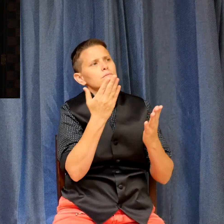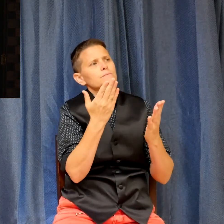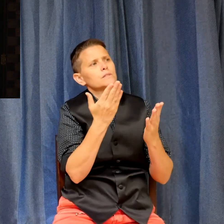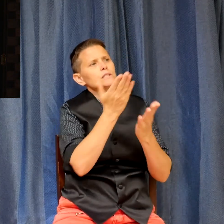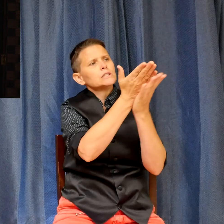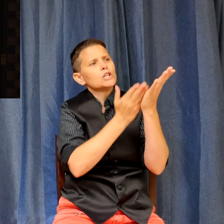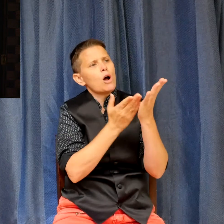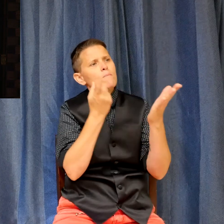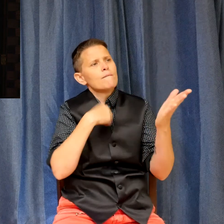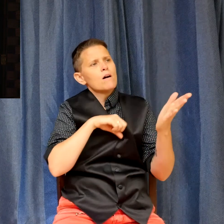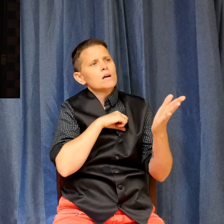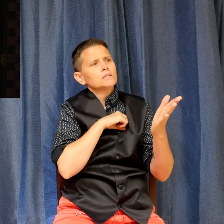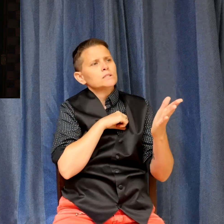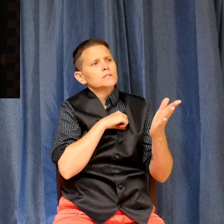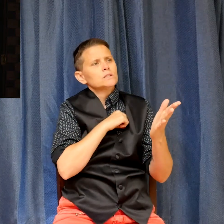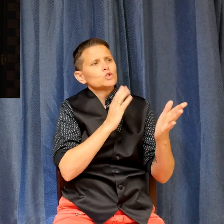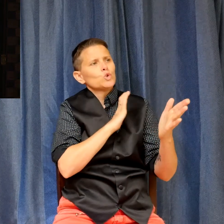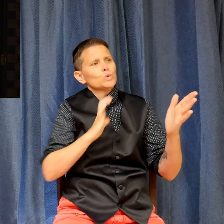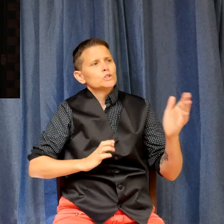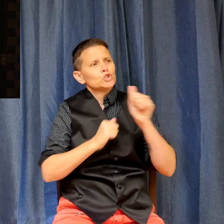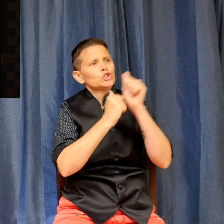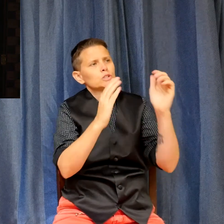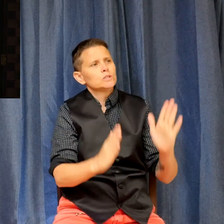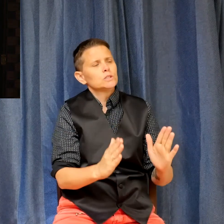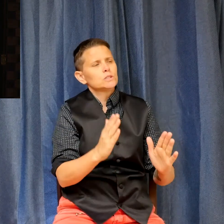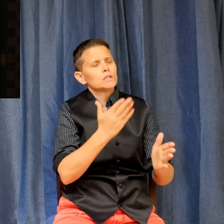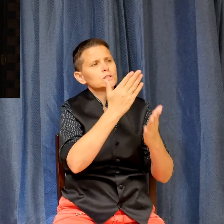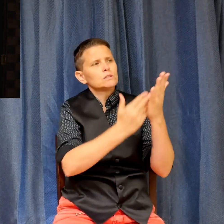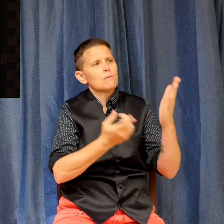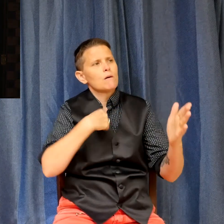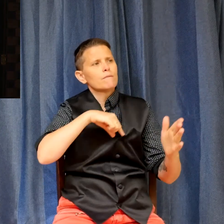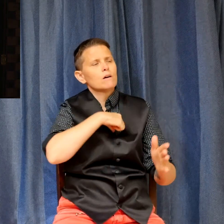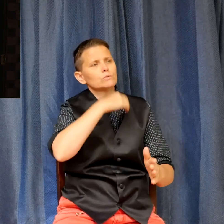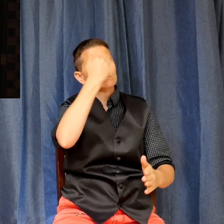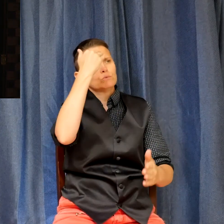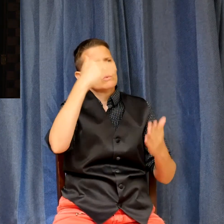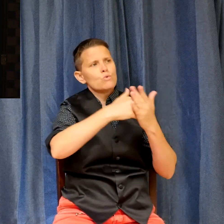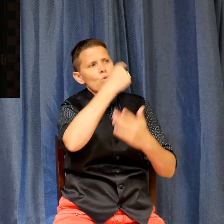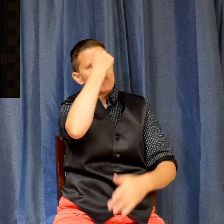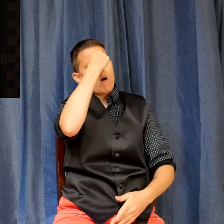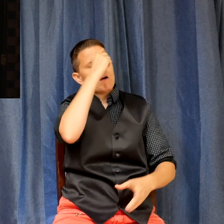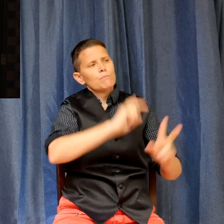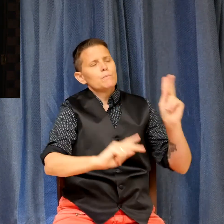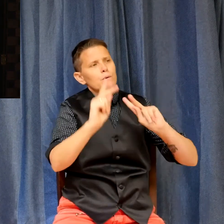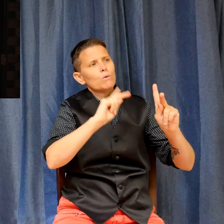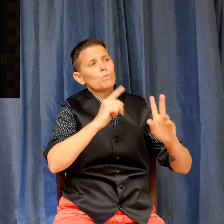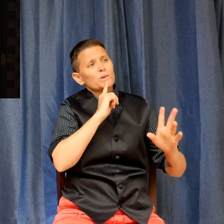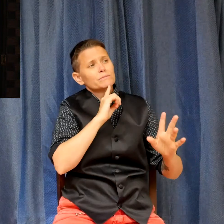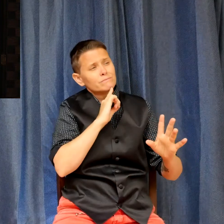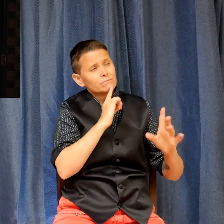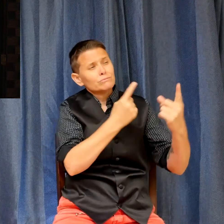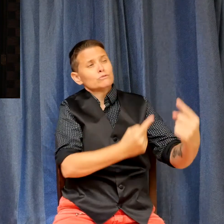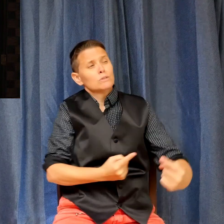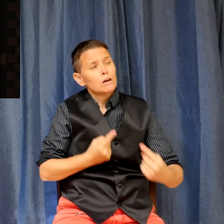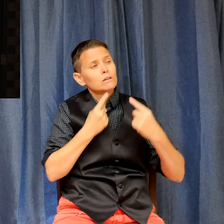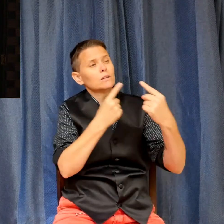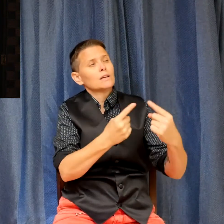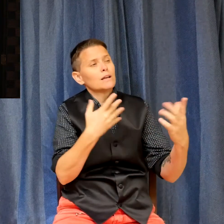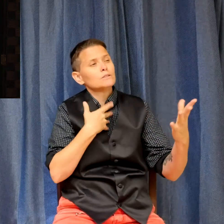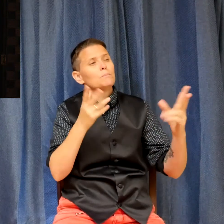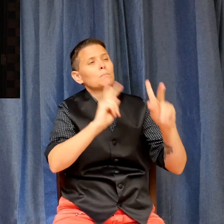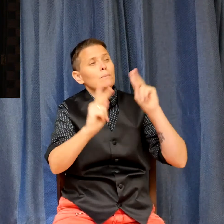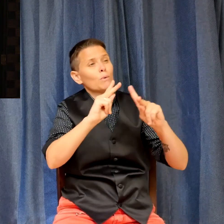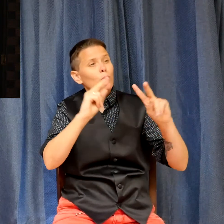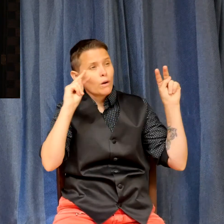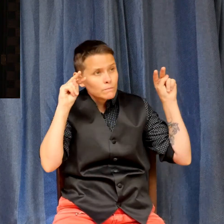of who we are lies the possibilities waiting for us to recognize them. Yeah. And